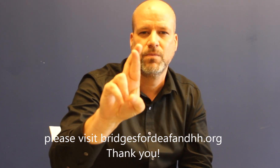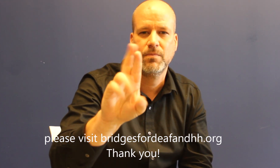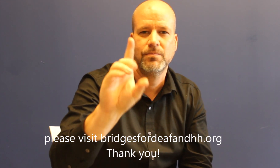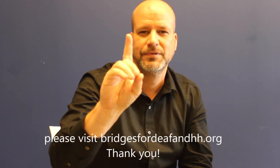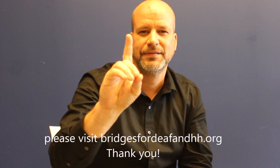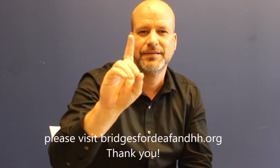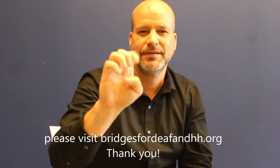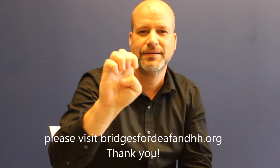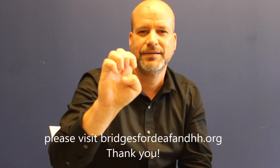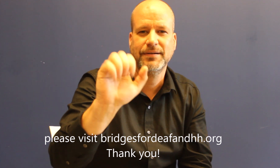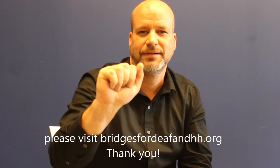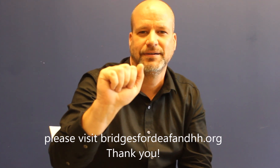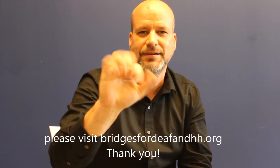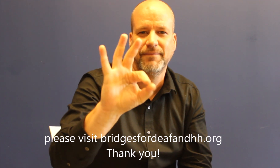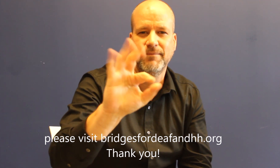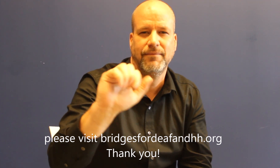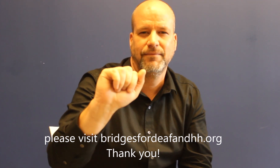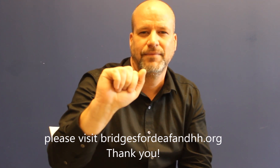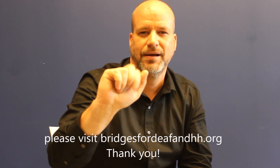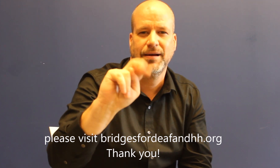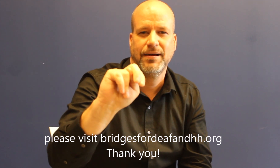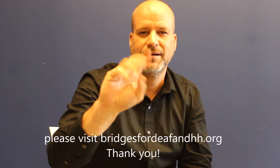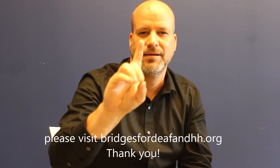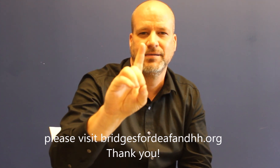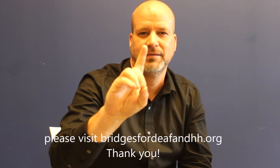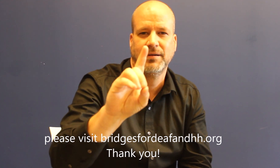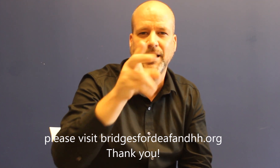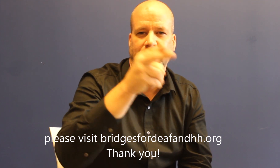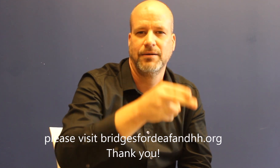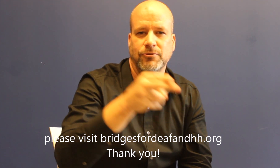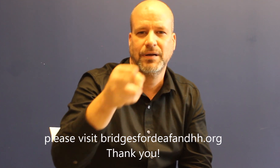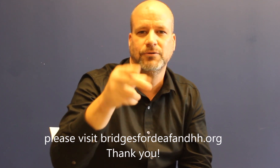.org.